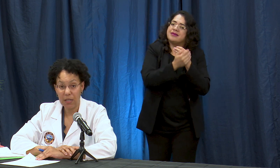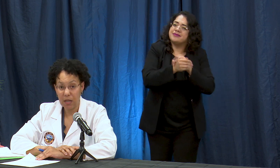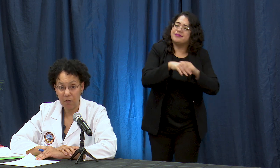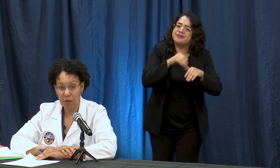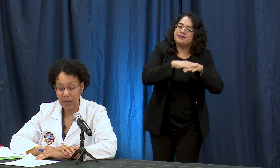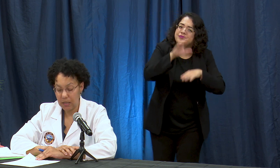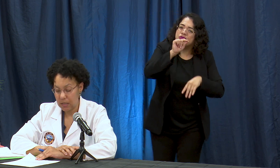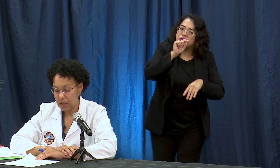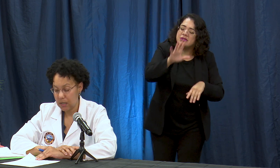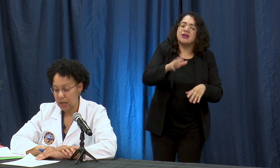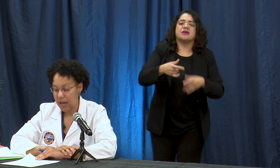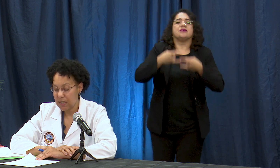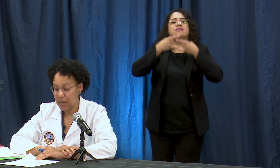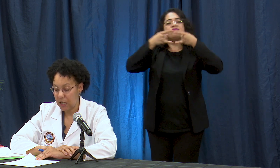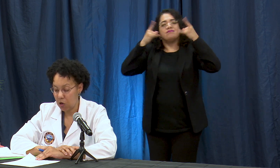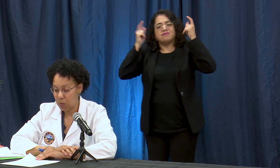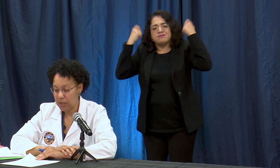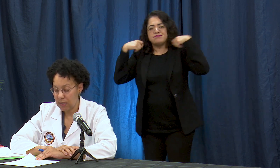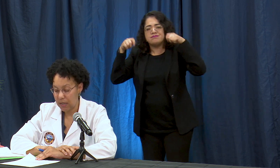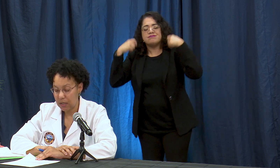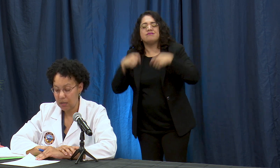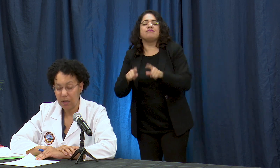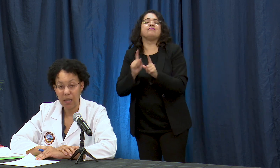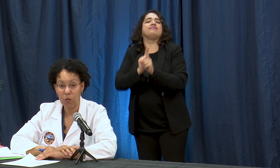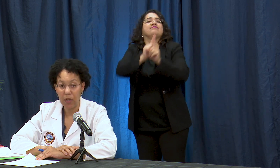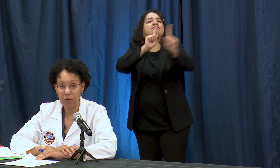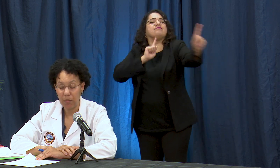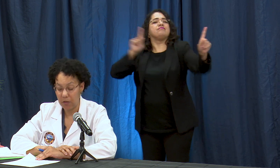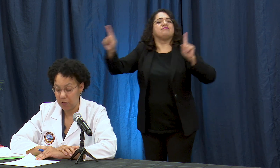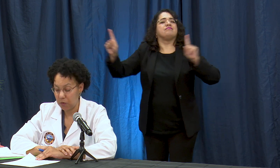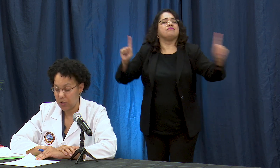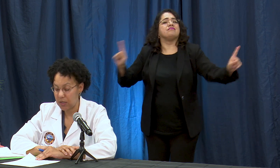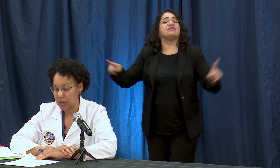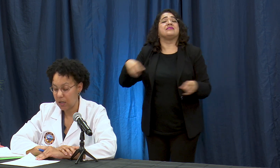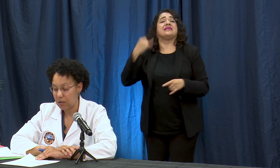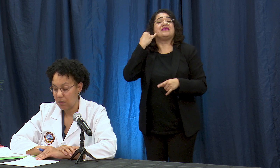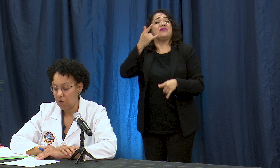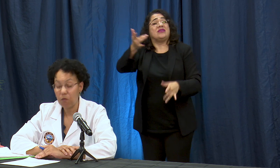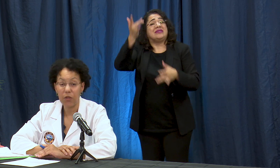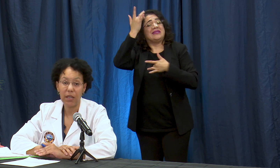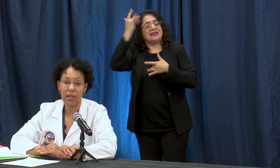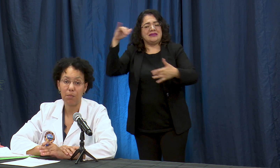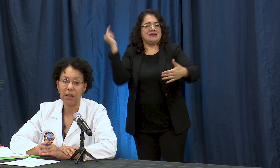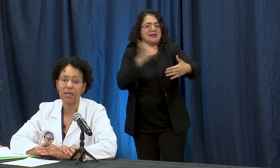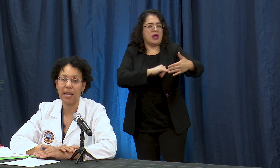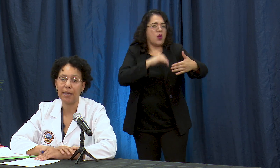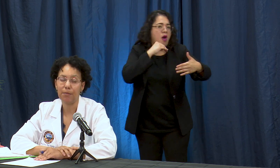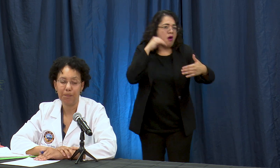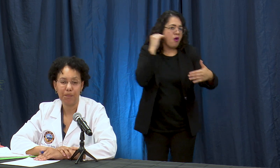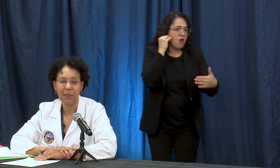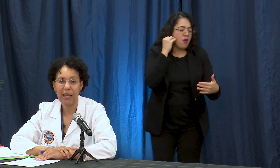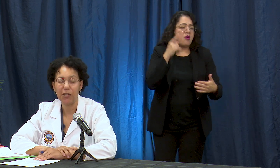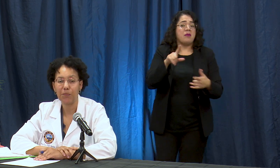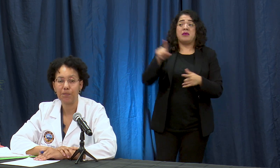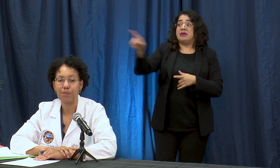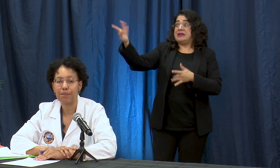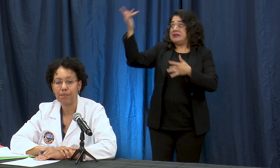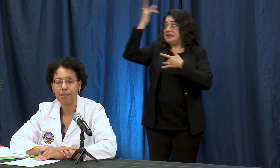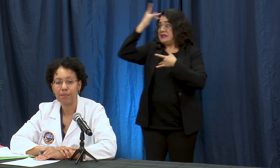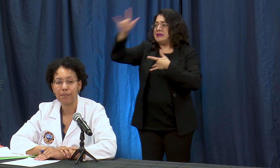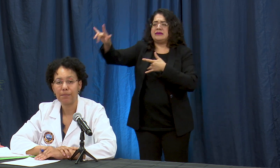wearing face coverings, and staying home when sick and away from others who are sick for the next months ahead. Thank